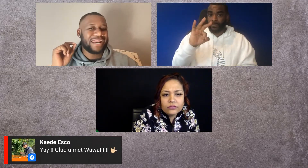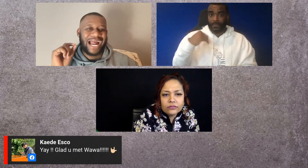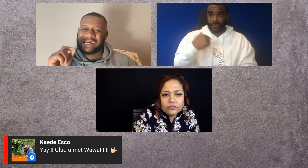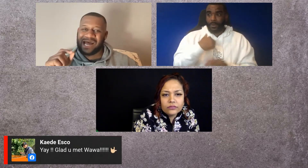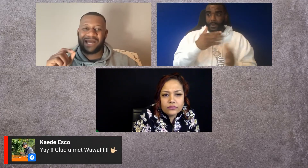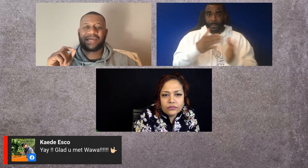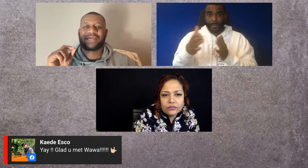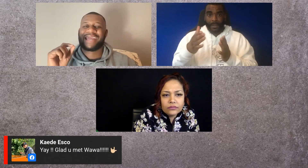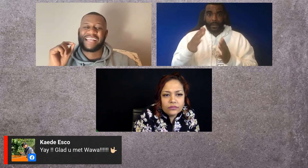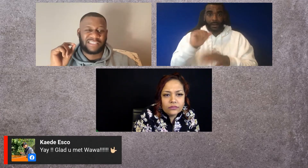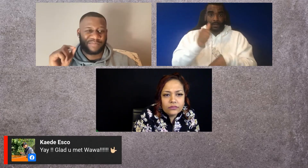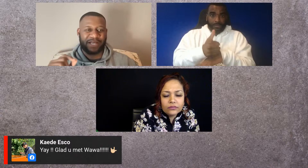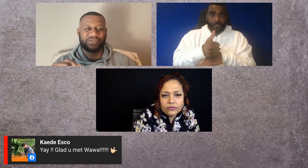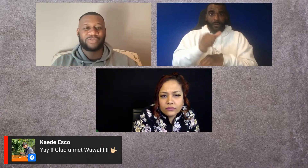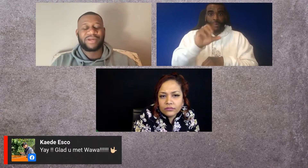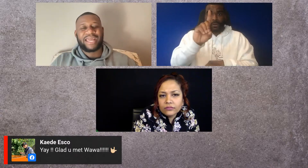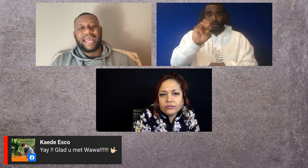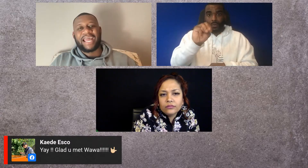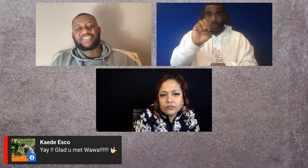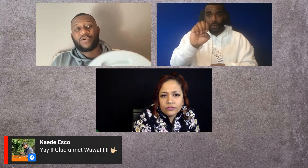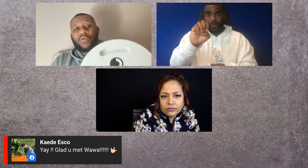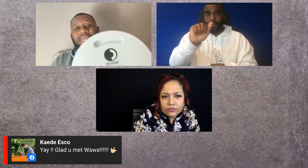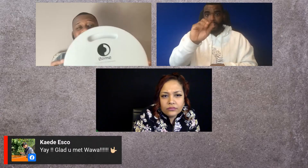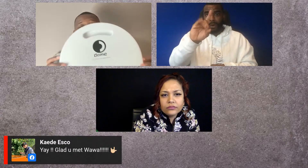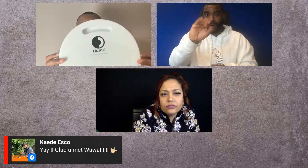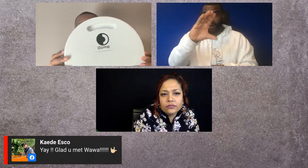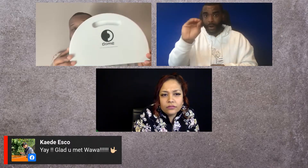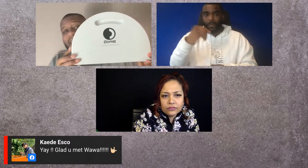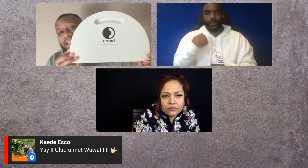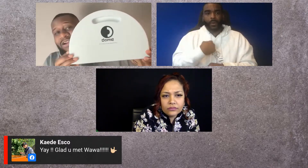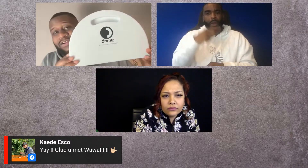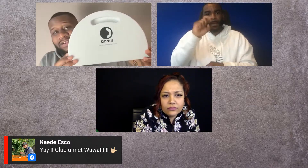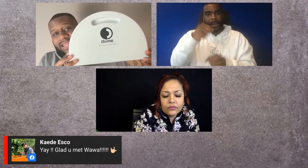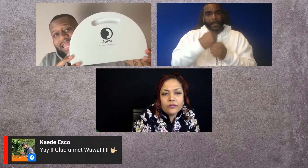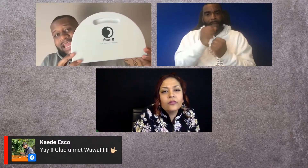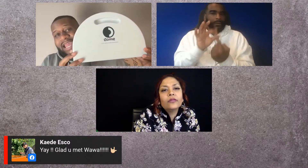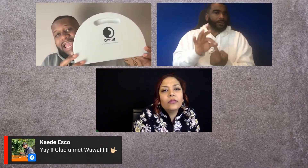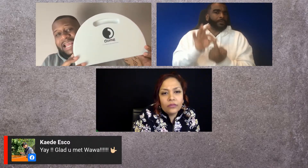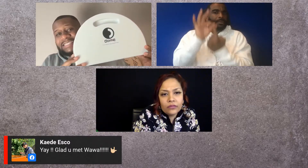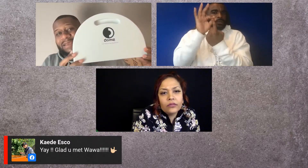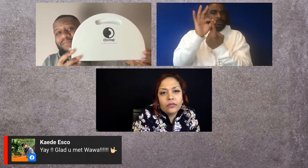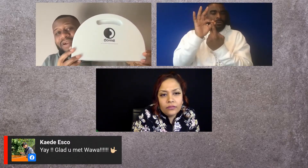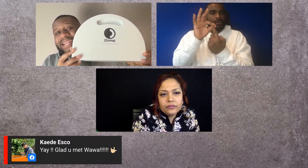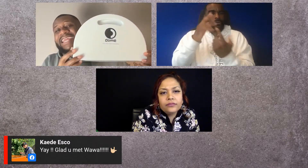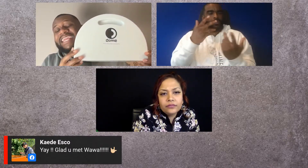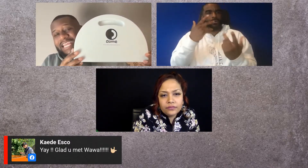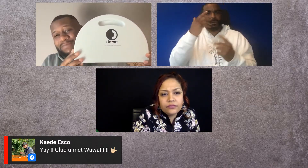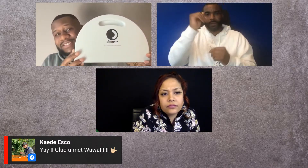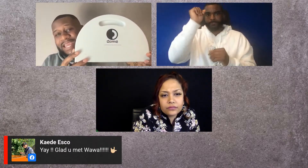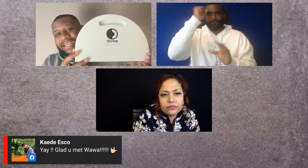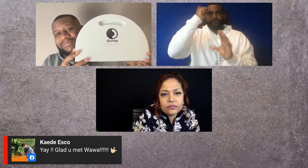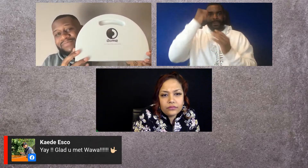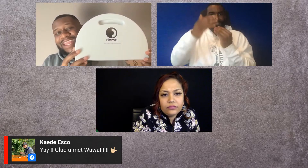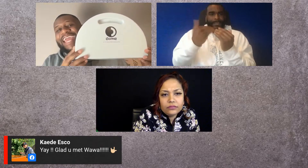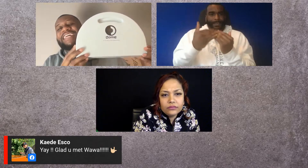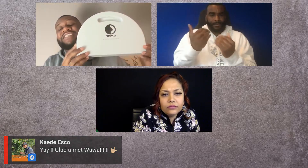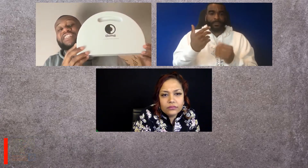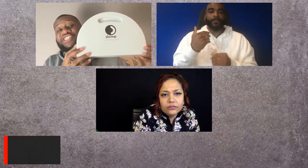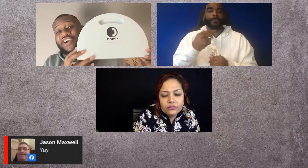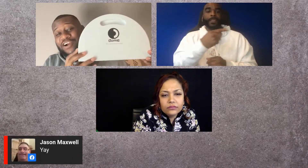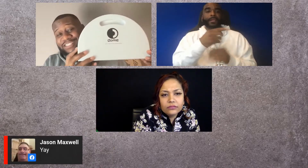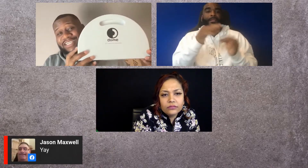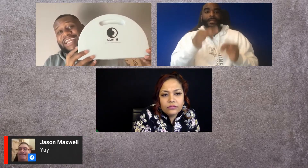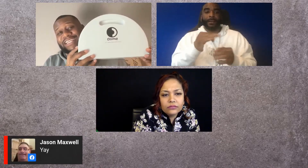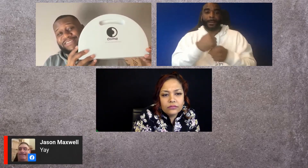going to make it iconic and special. And so what he created here is a branding keepsake, and it's